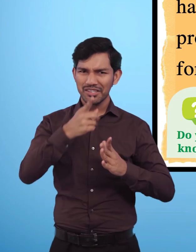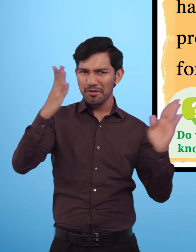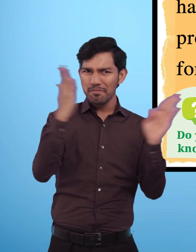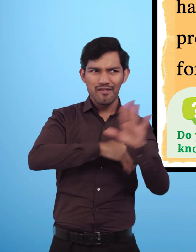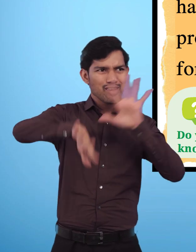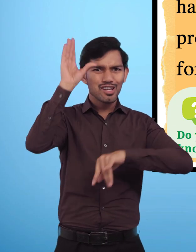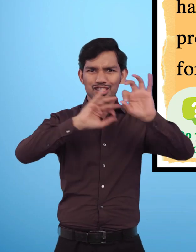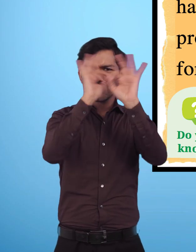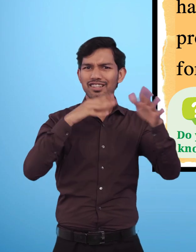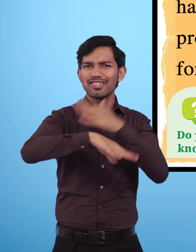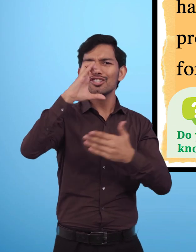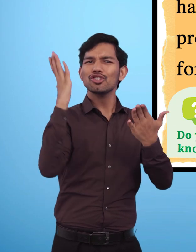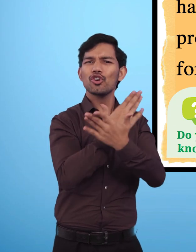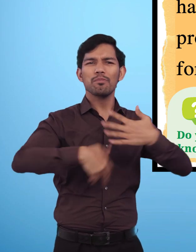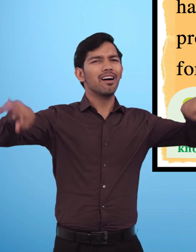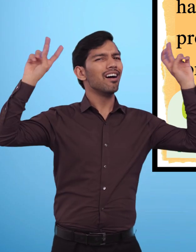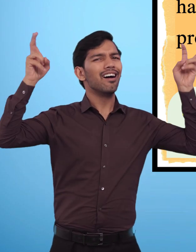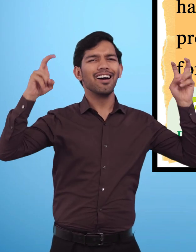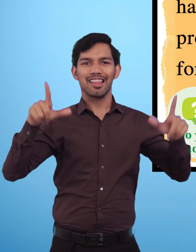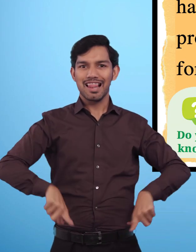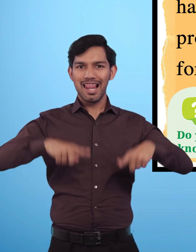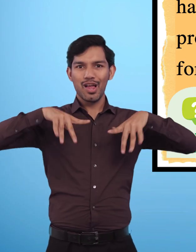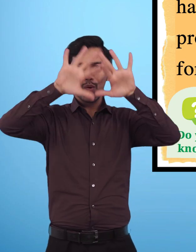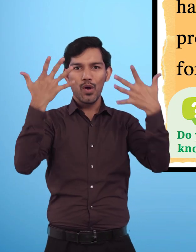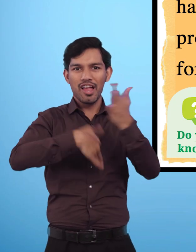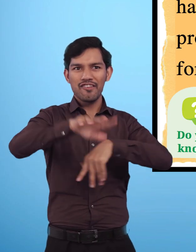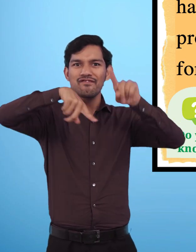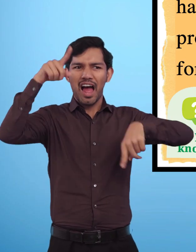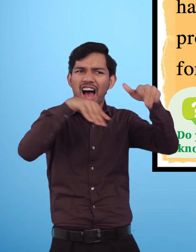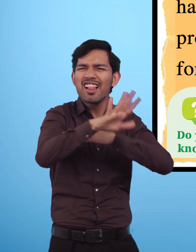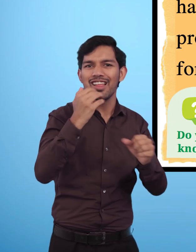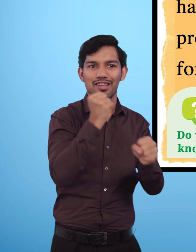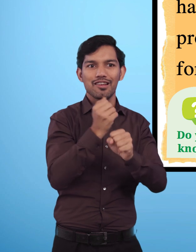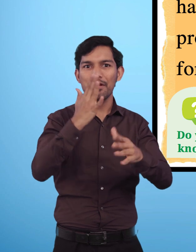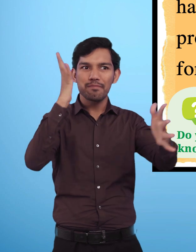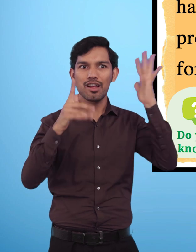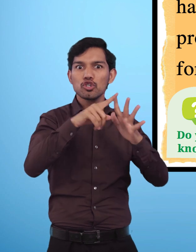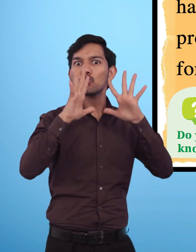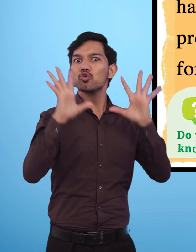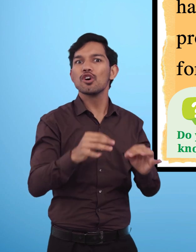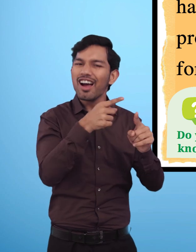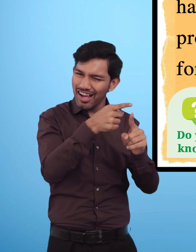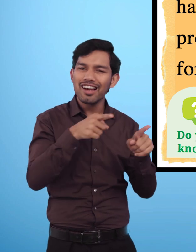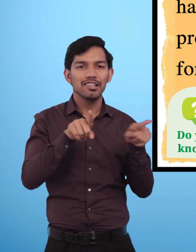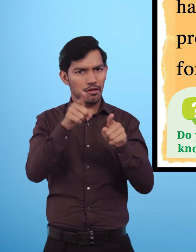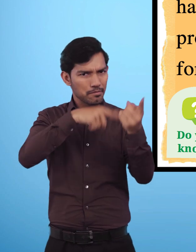You have already learned about sacred groves in the chapter Diversity in the Living World.